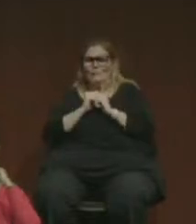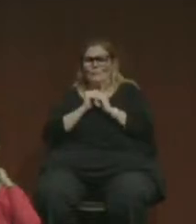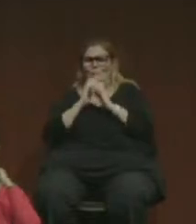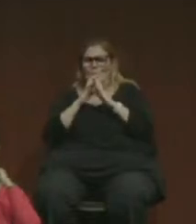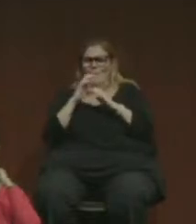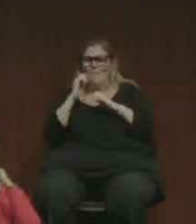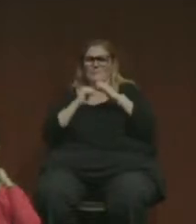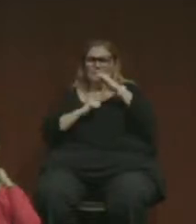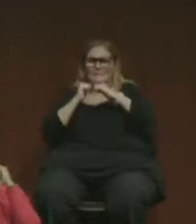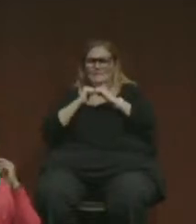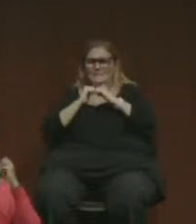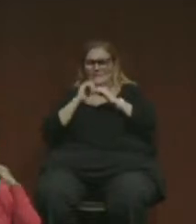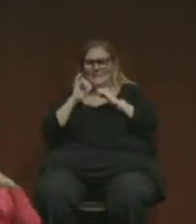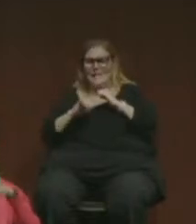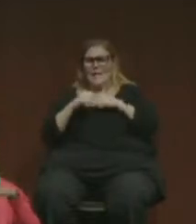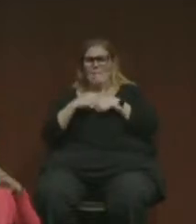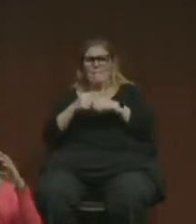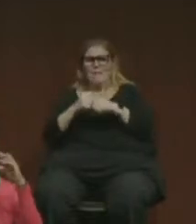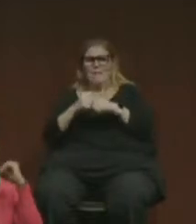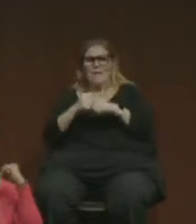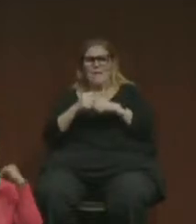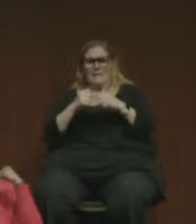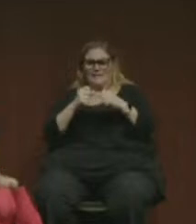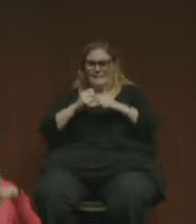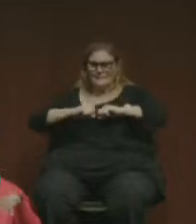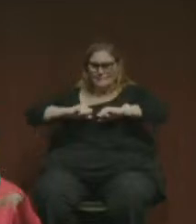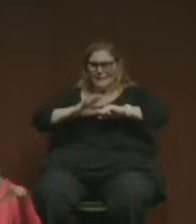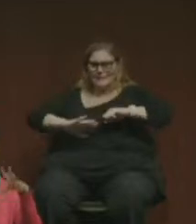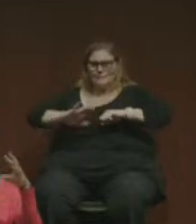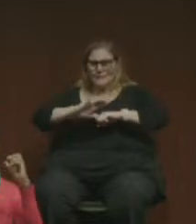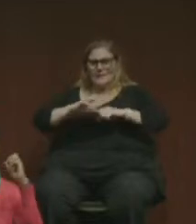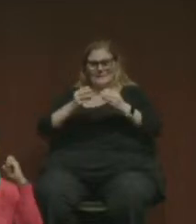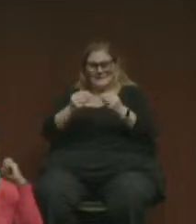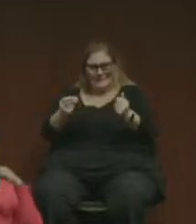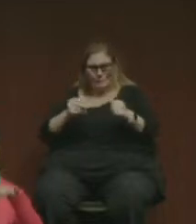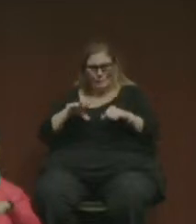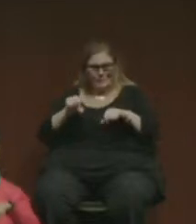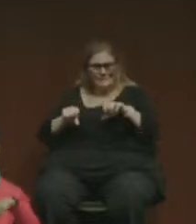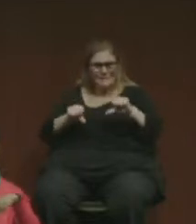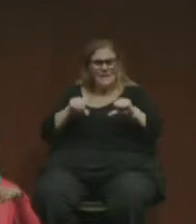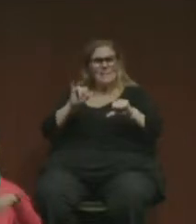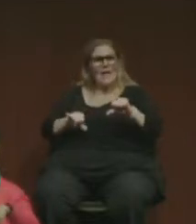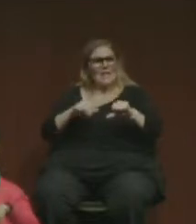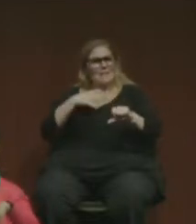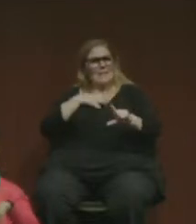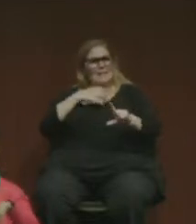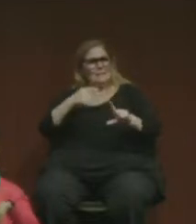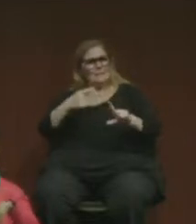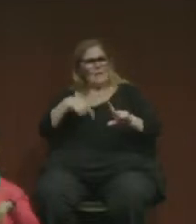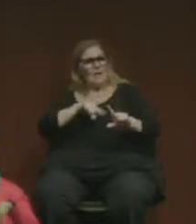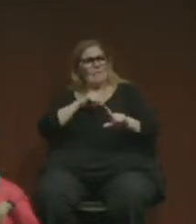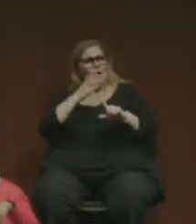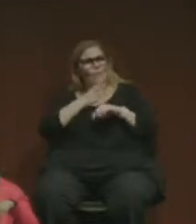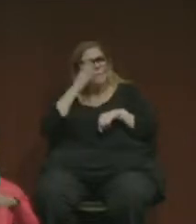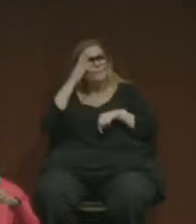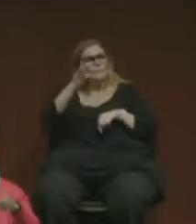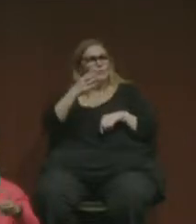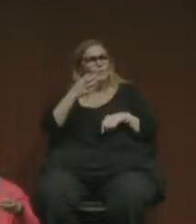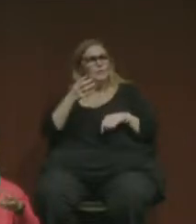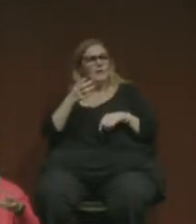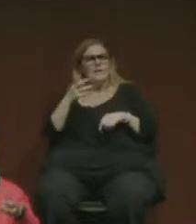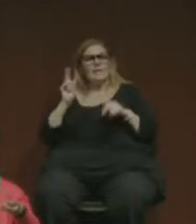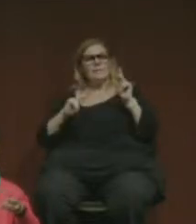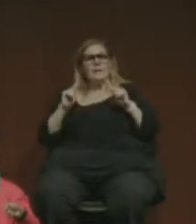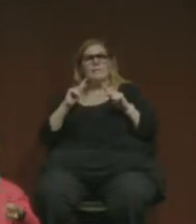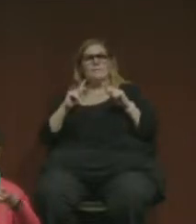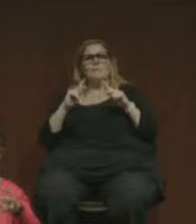kind of make claims to space, make claims to territory, make claims to their own economic future instead of what people